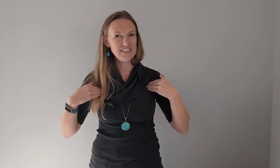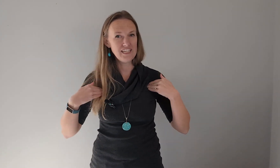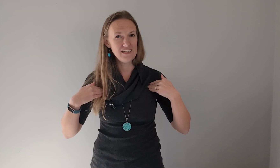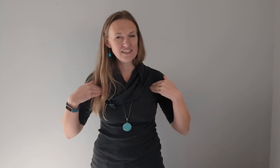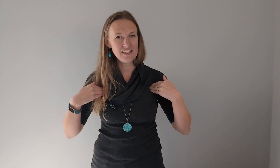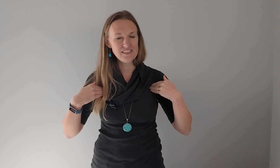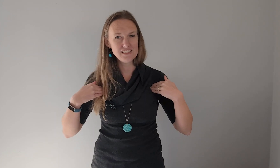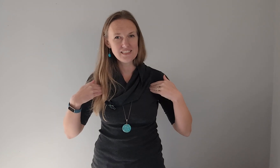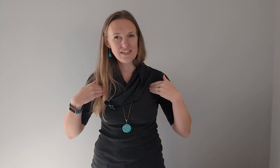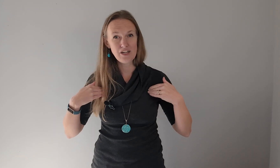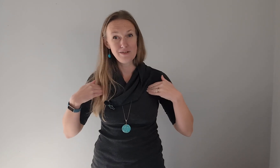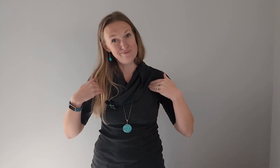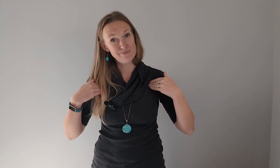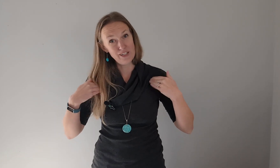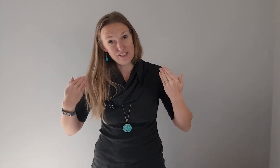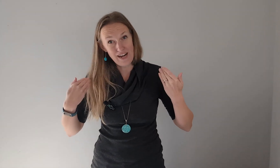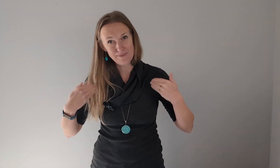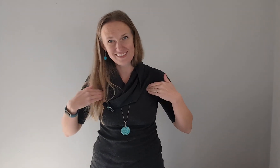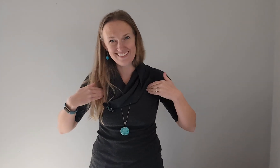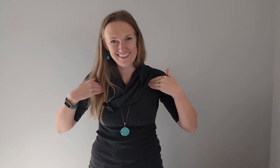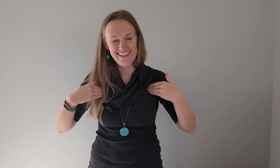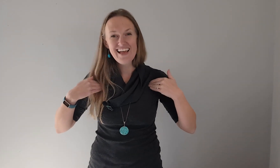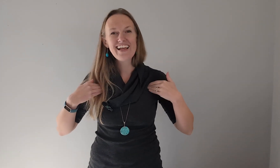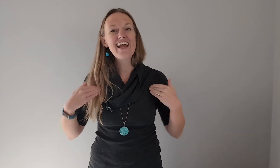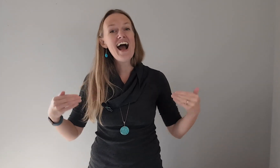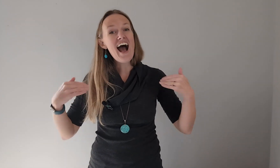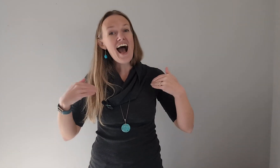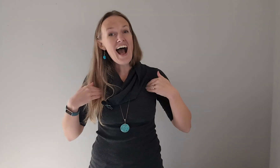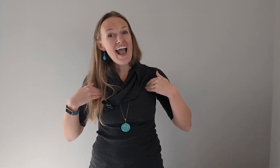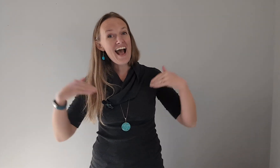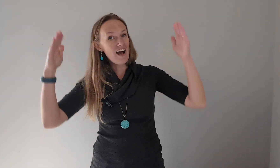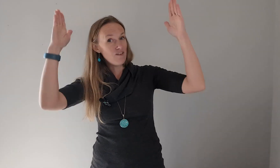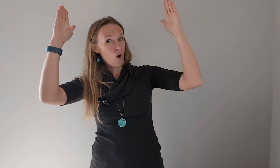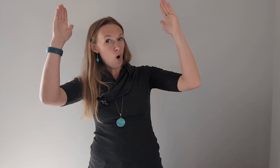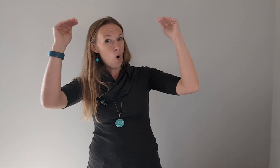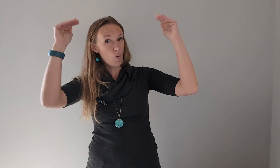touching here, kind of just at your bra straps. Okay, I have hope.